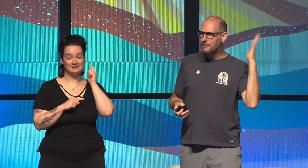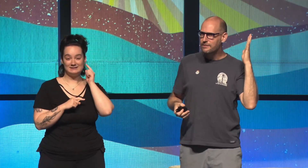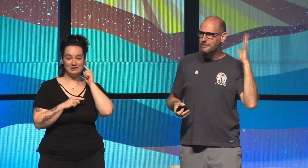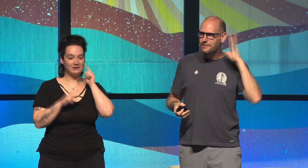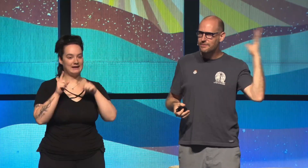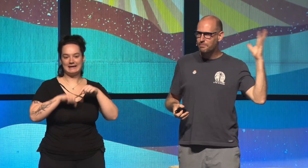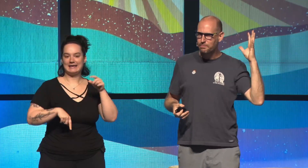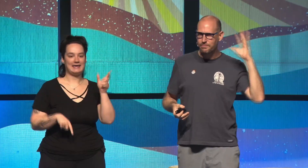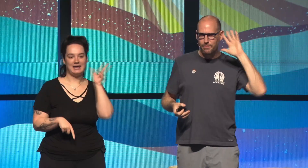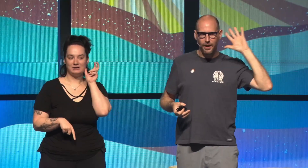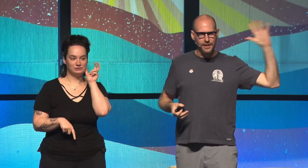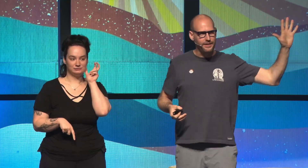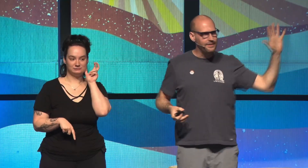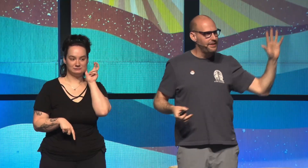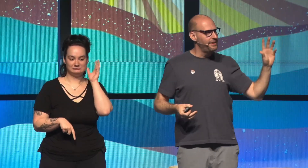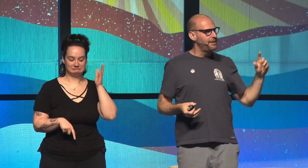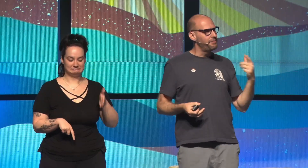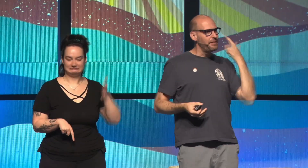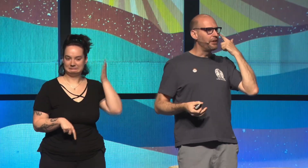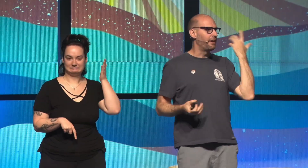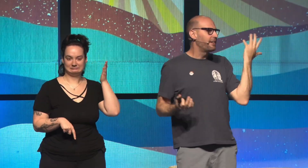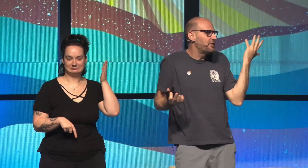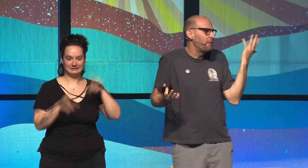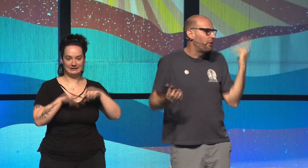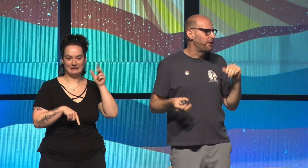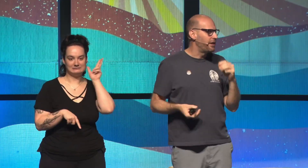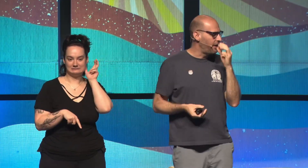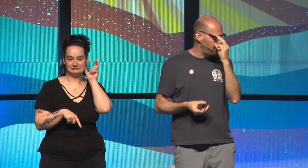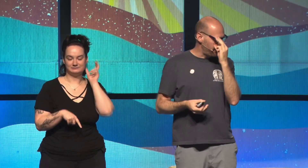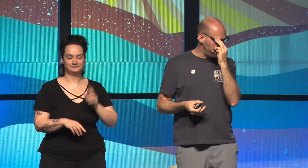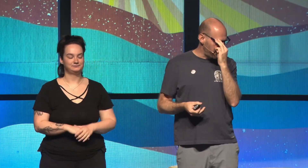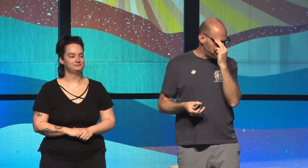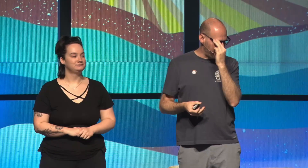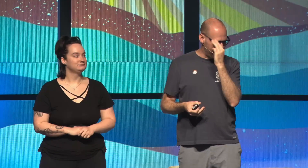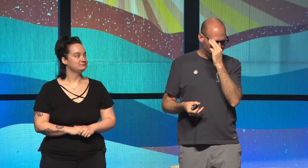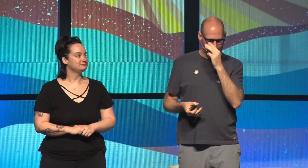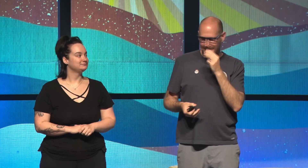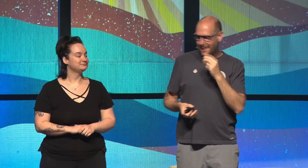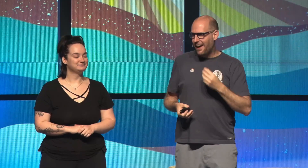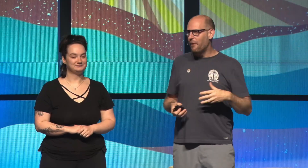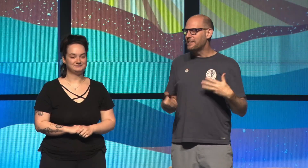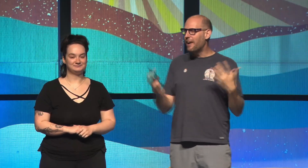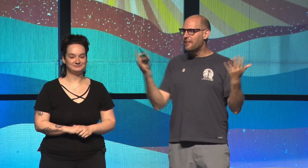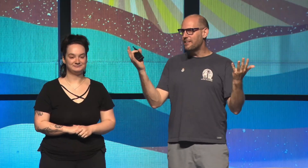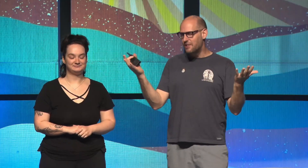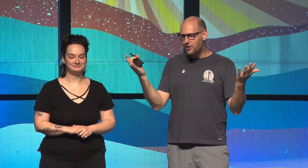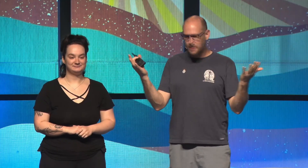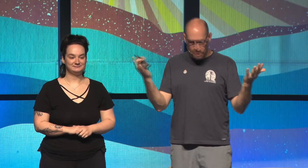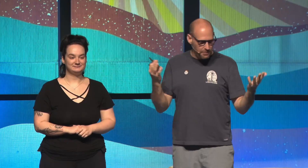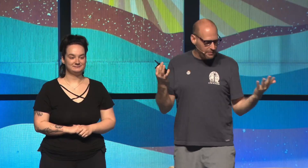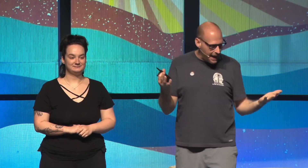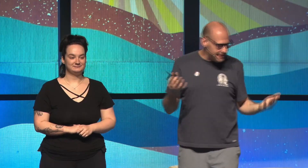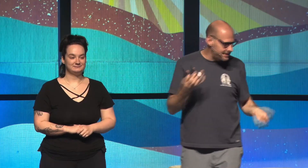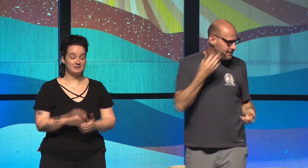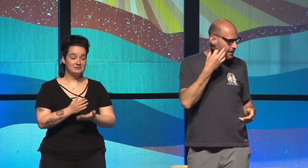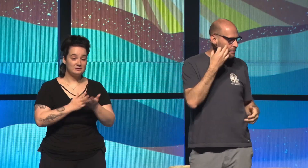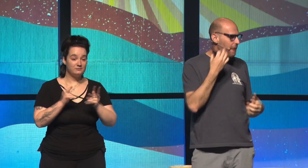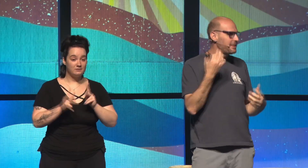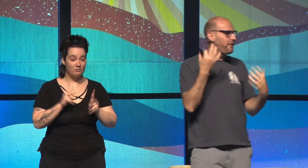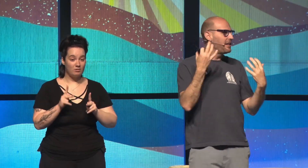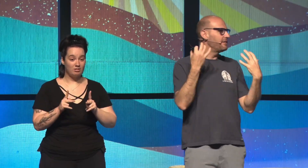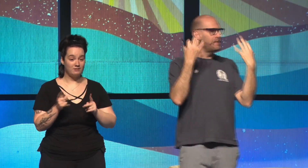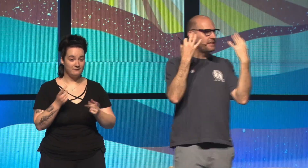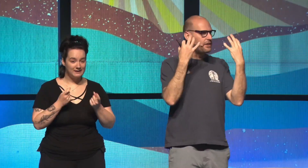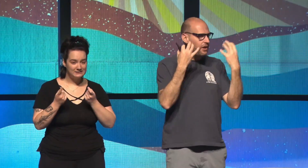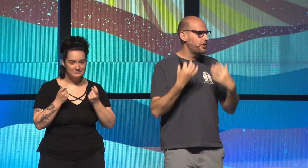my body. Ear. That's the only part you hear out of, I suppose. But some people have asked, and I